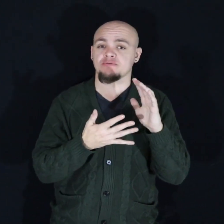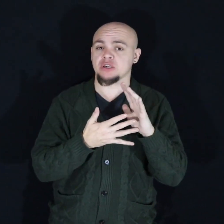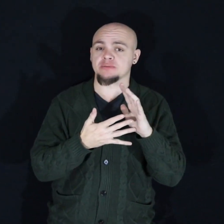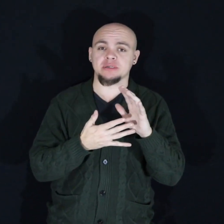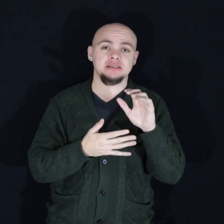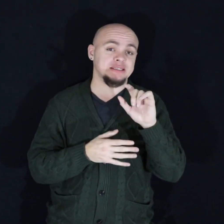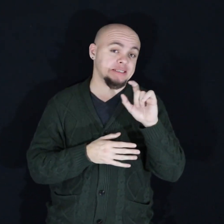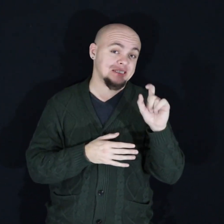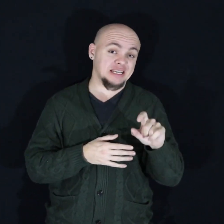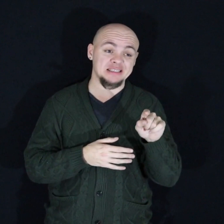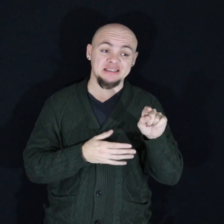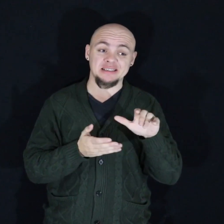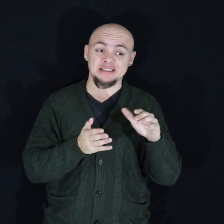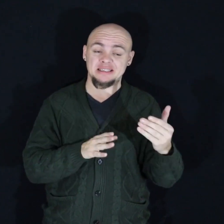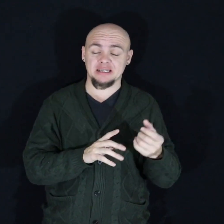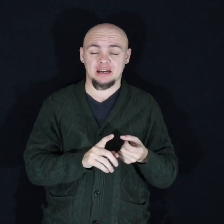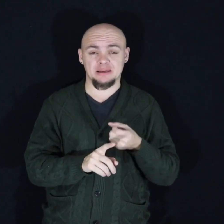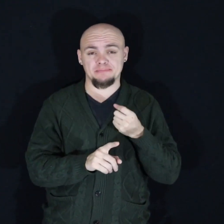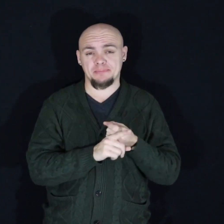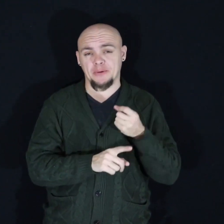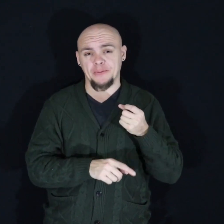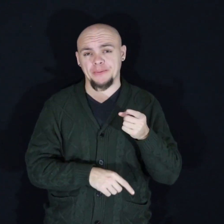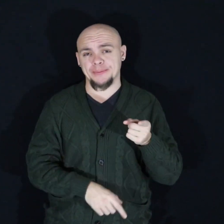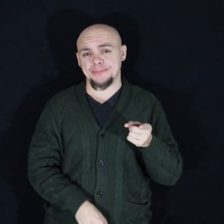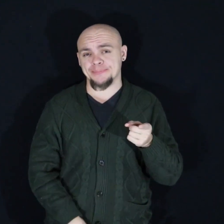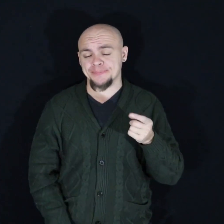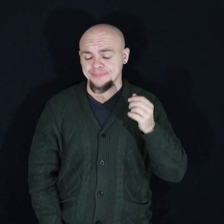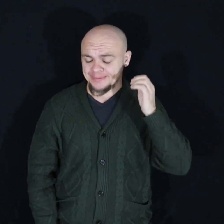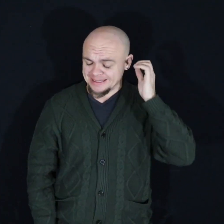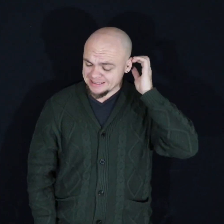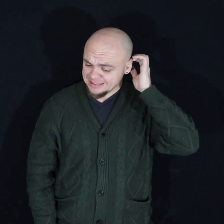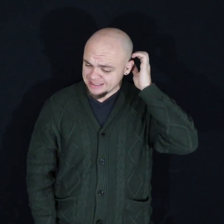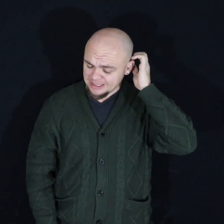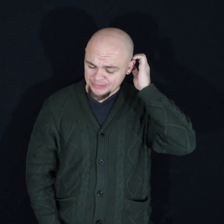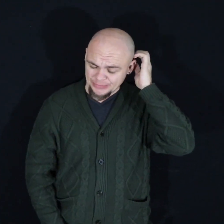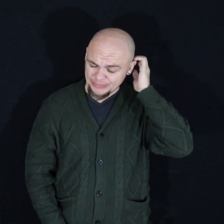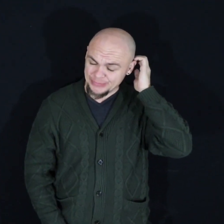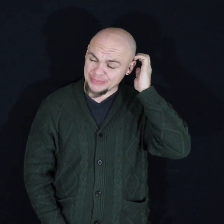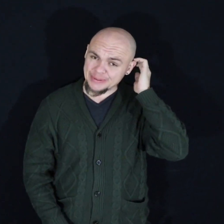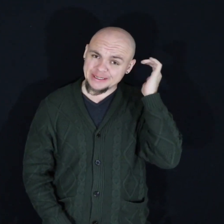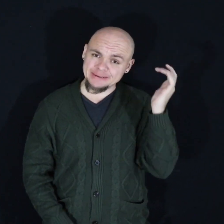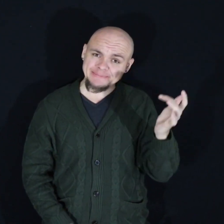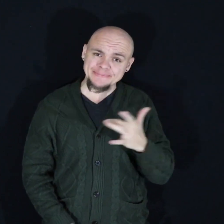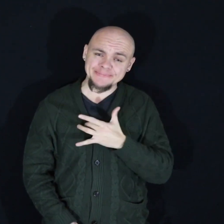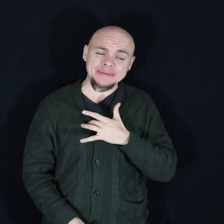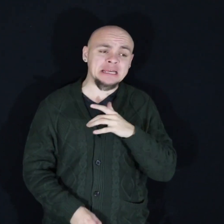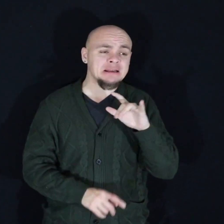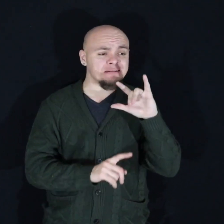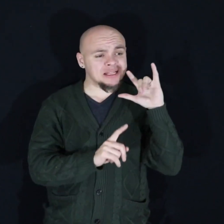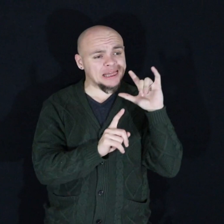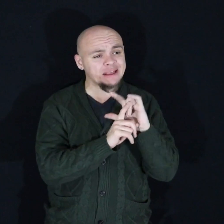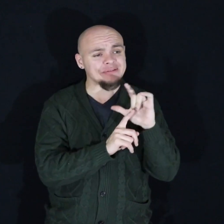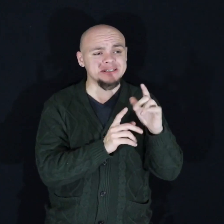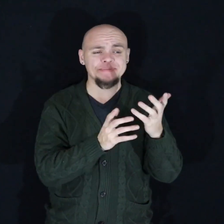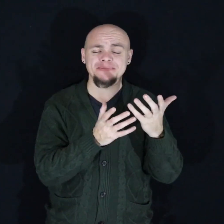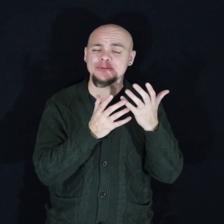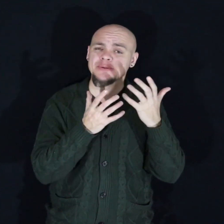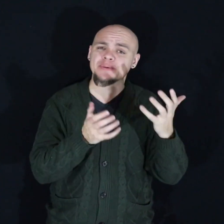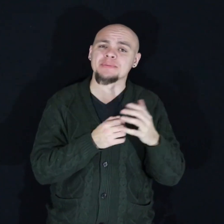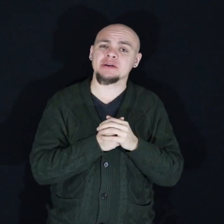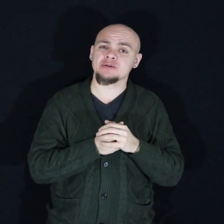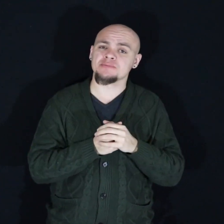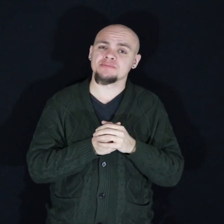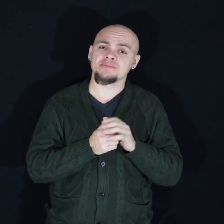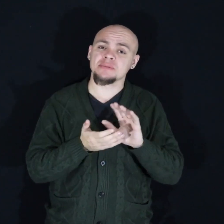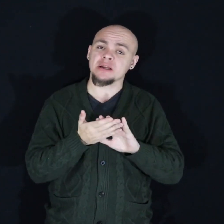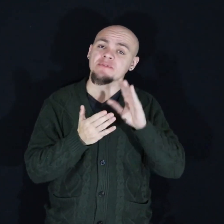A&M University, died suddenly. We were devastated. We loved him so much. I had to learn a